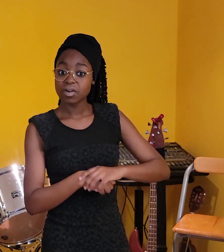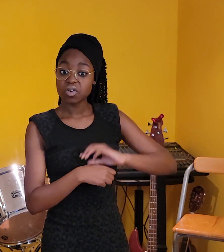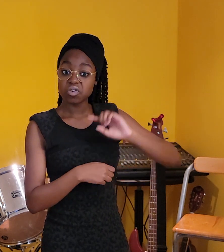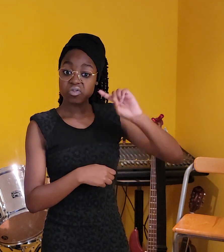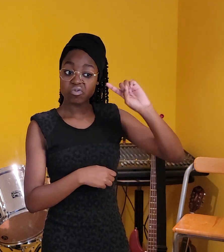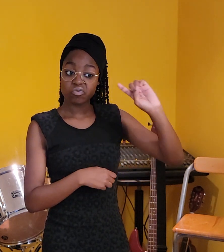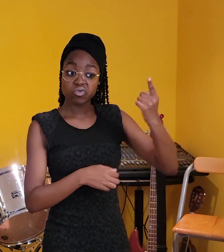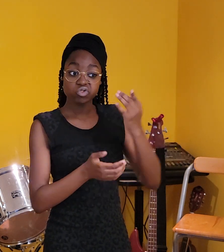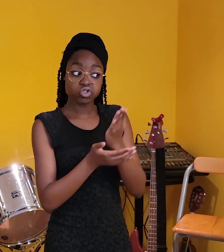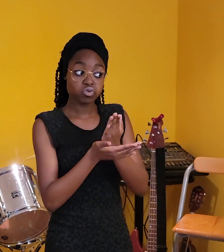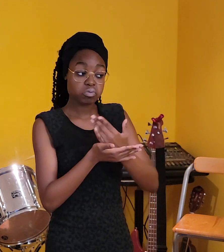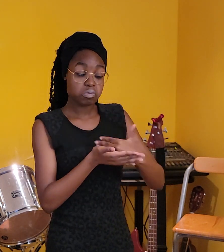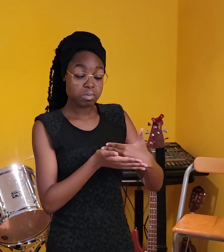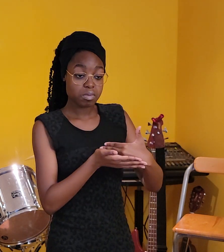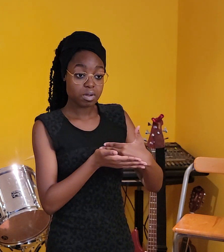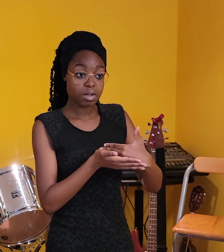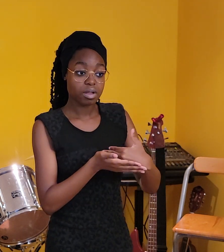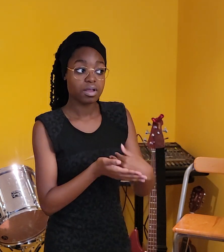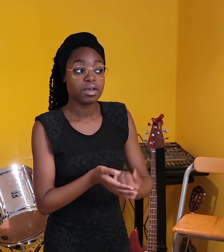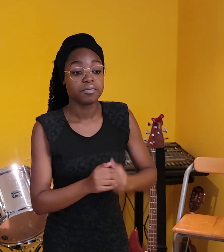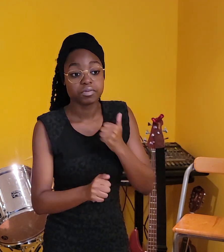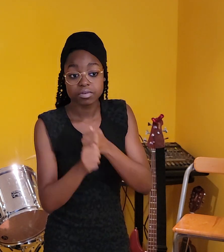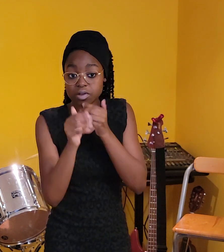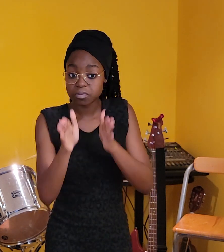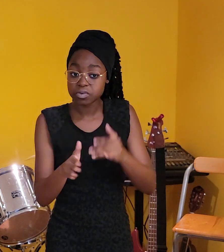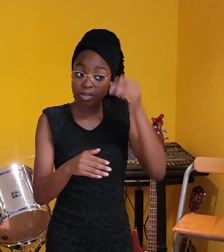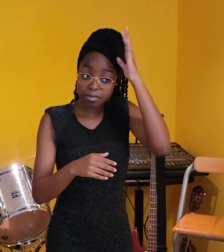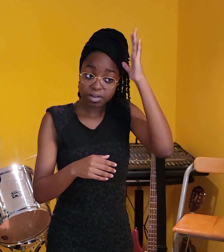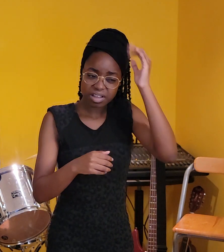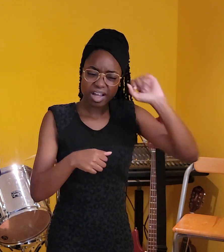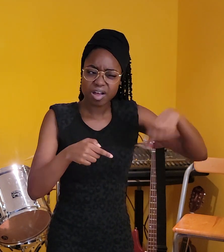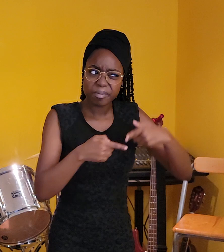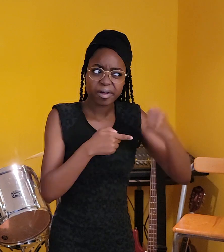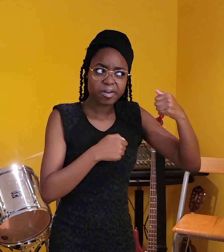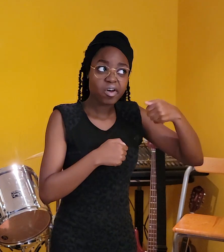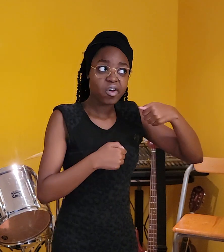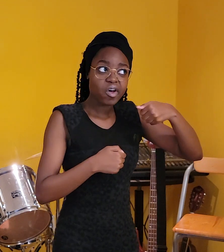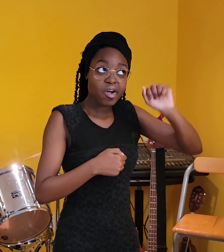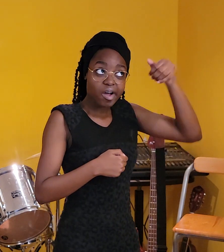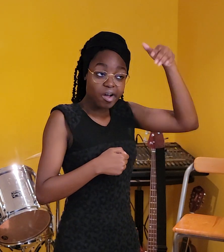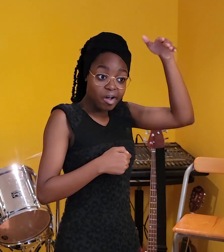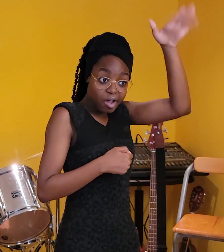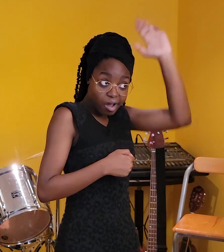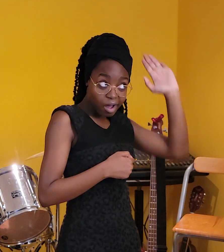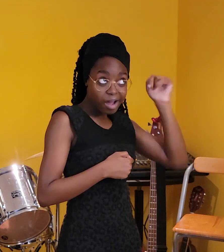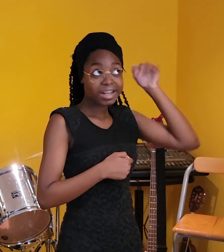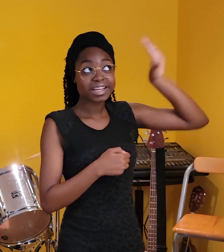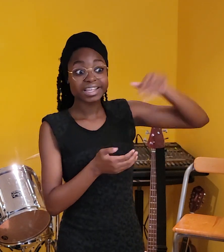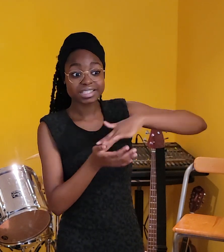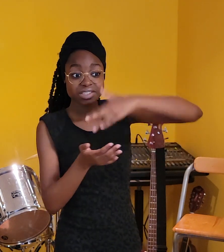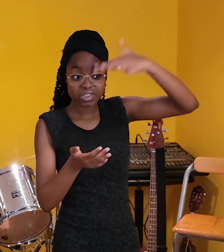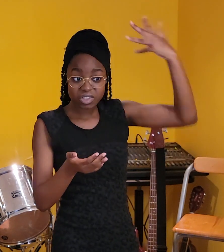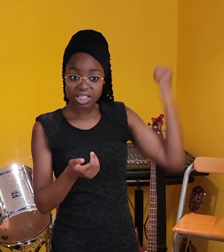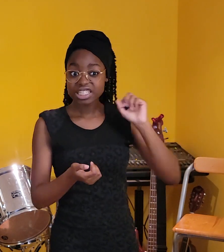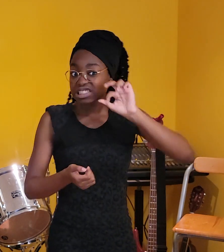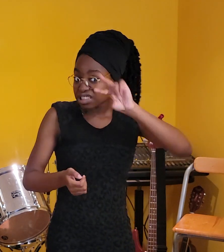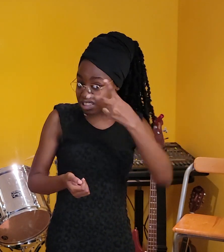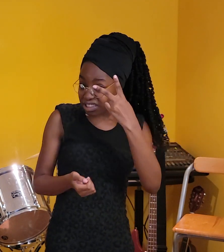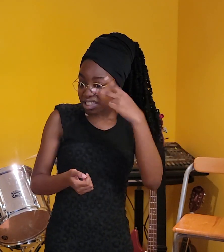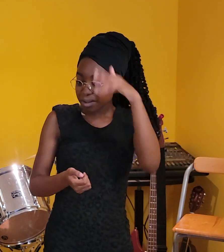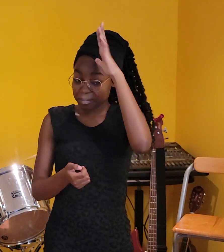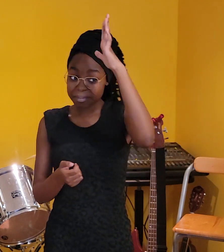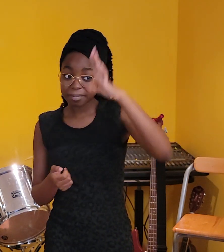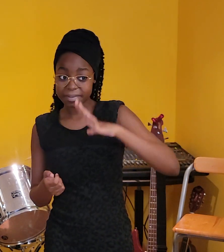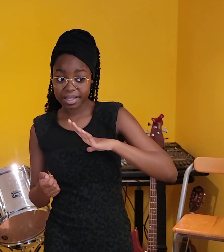of the disciples' prayer are about God and his glory, and the second is about man and his nature. So first of all,